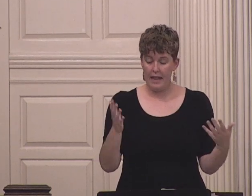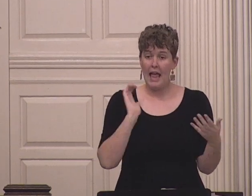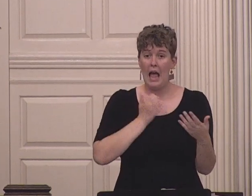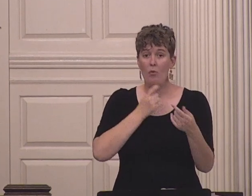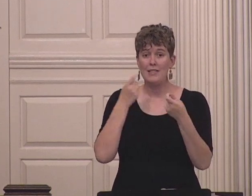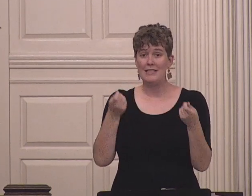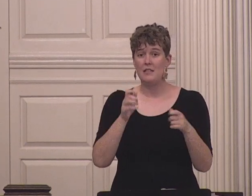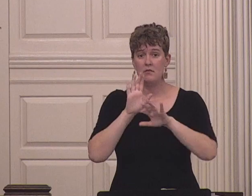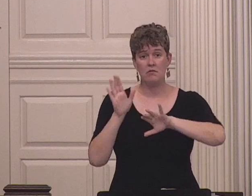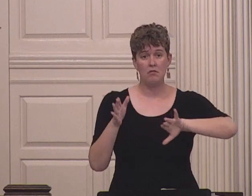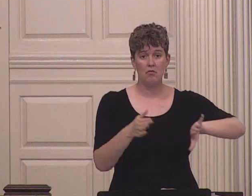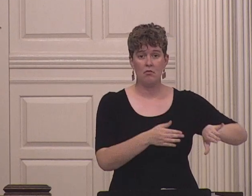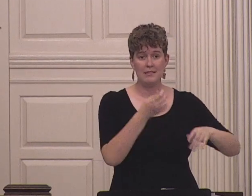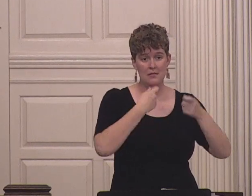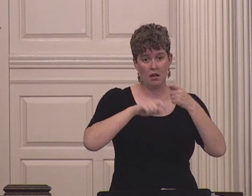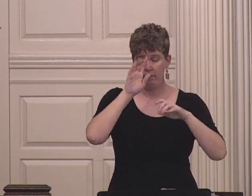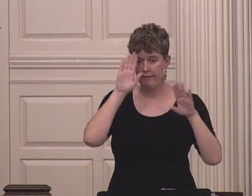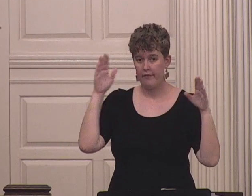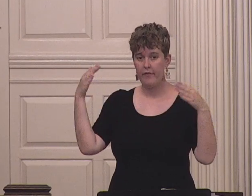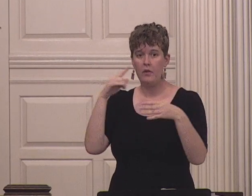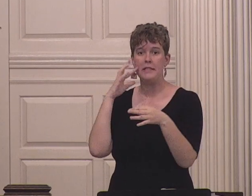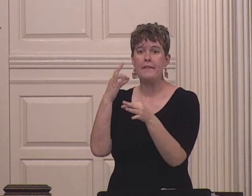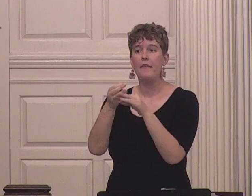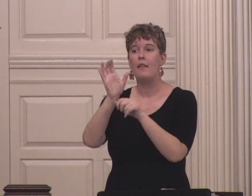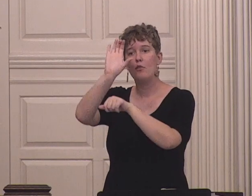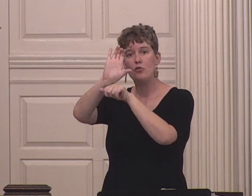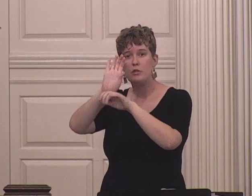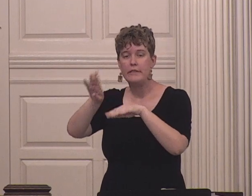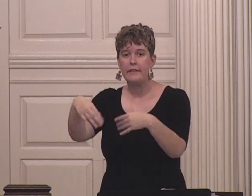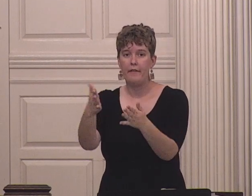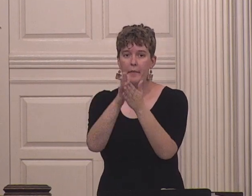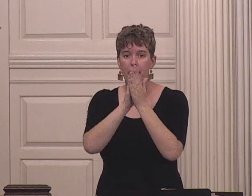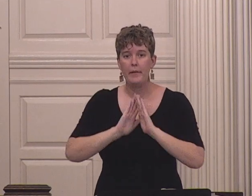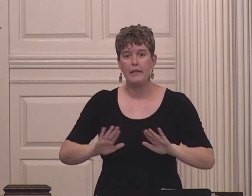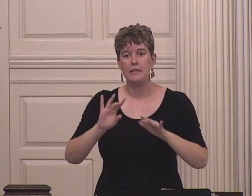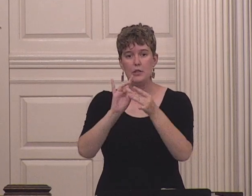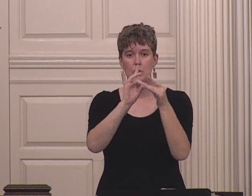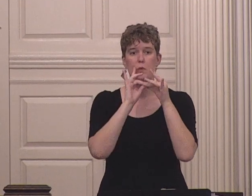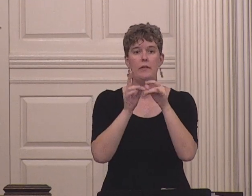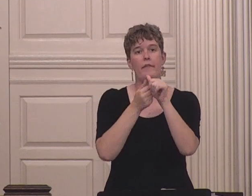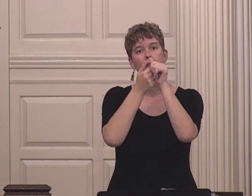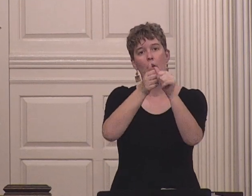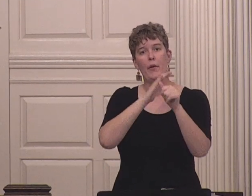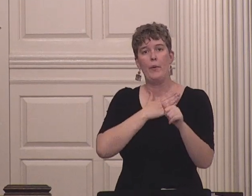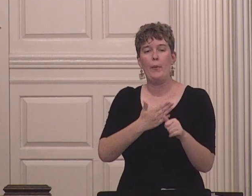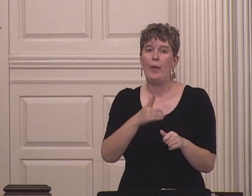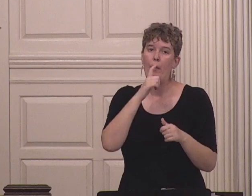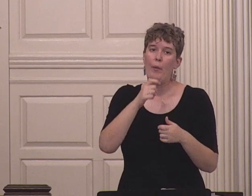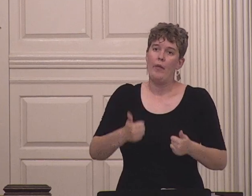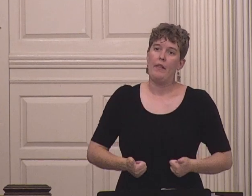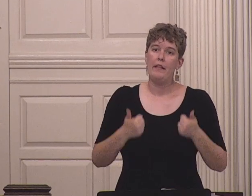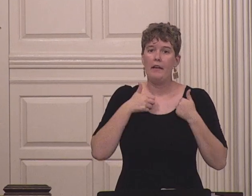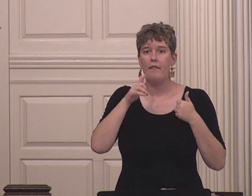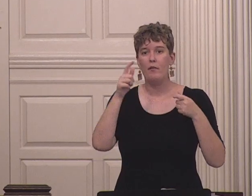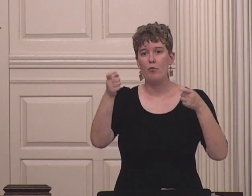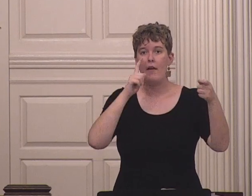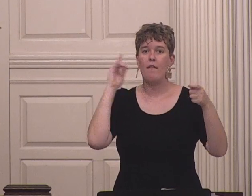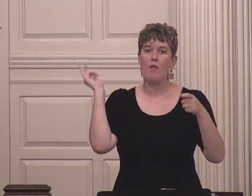of your church, and graciously grant her peace and unity in accordance with your will, who live and reign forever and